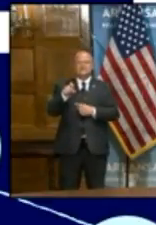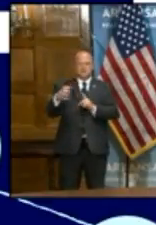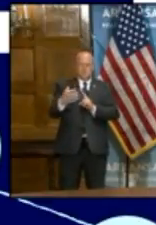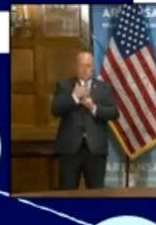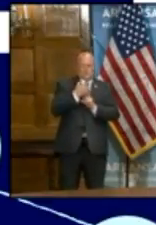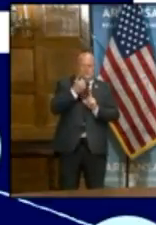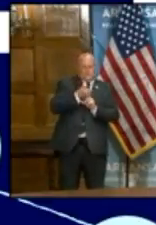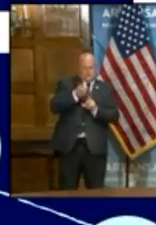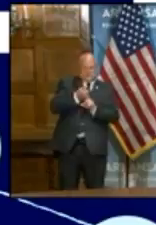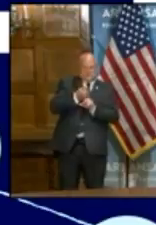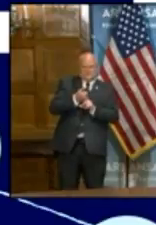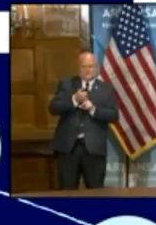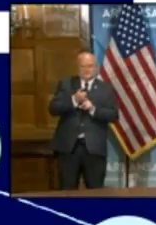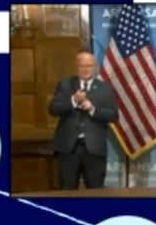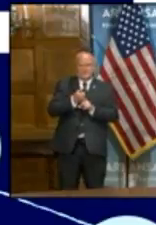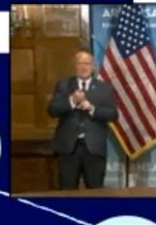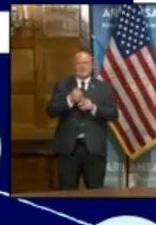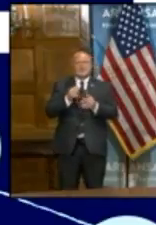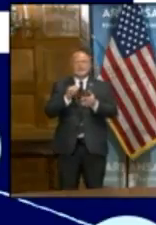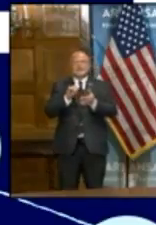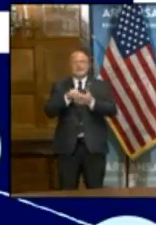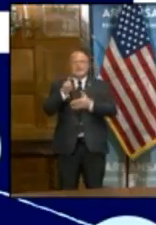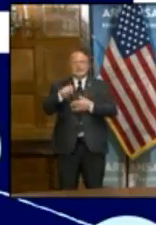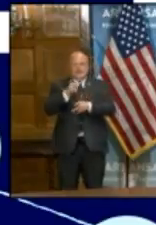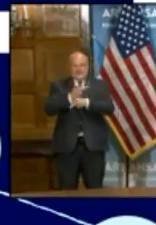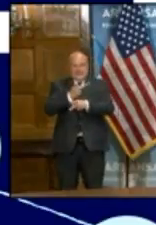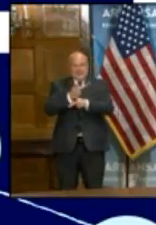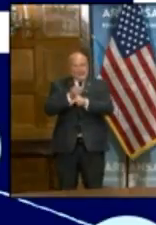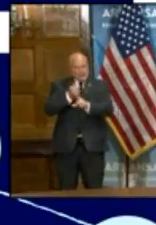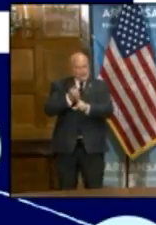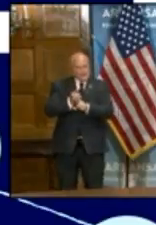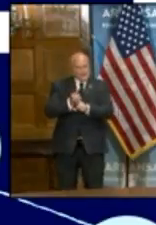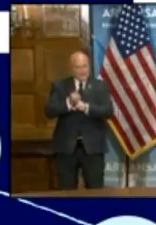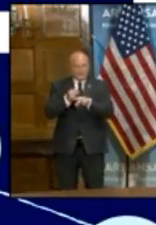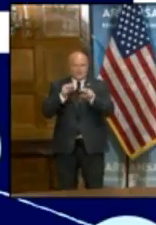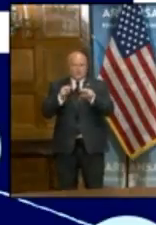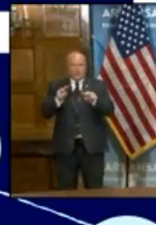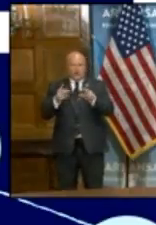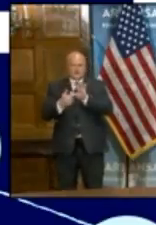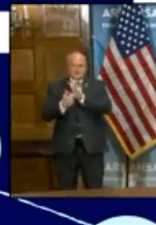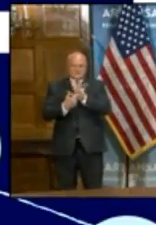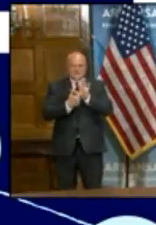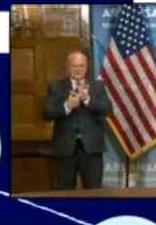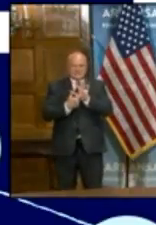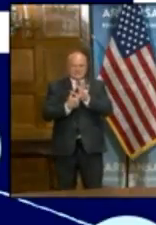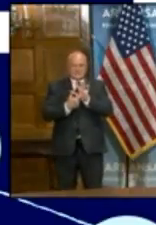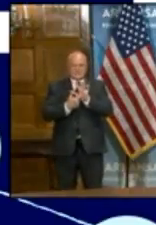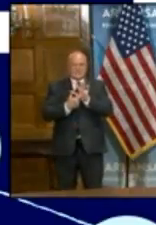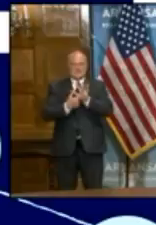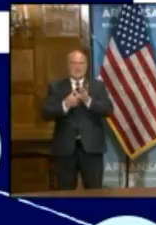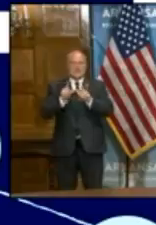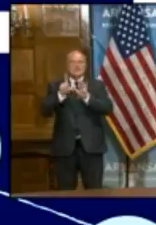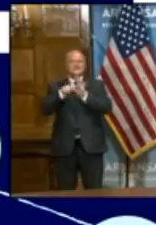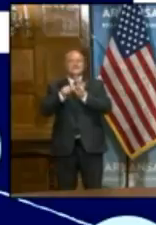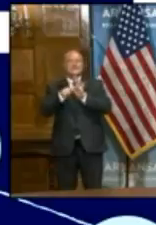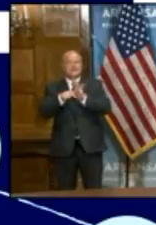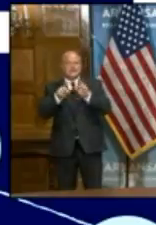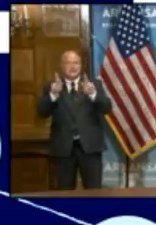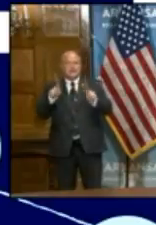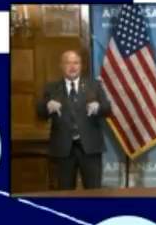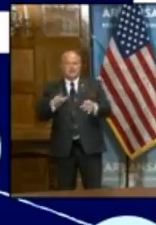quarantine yourself, and that you need to take care of yourself, watch your symptoms, and that you will be contacted by